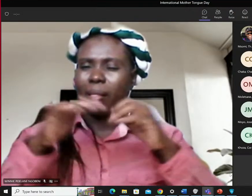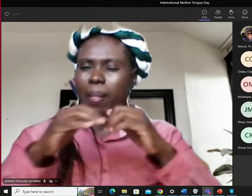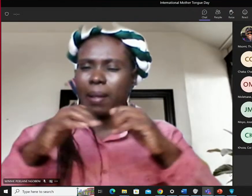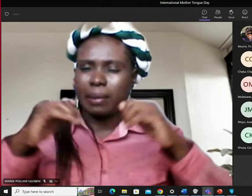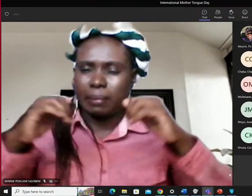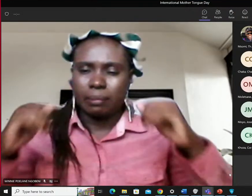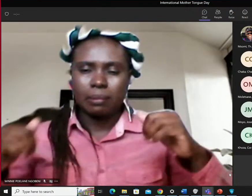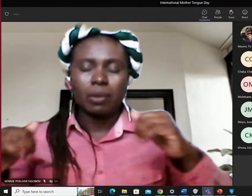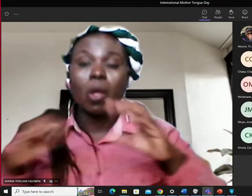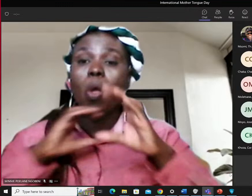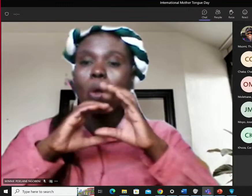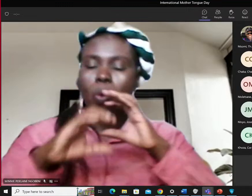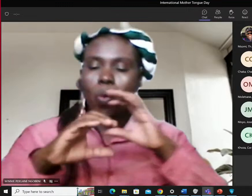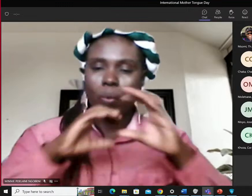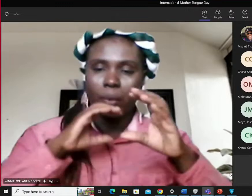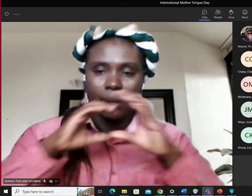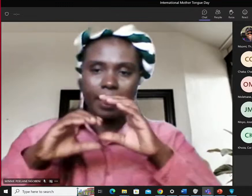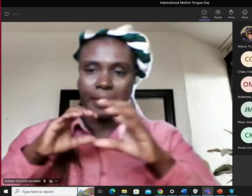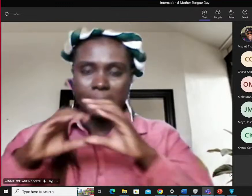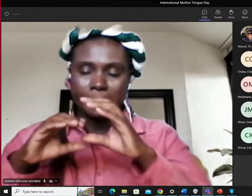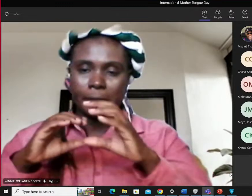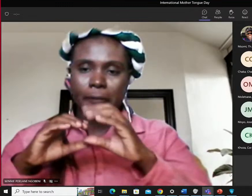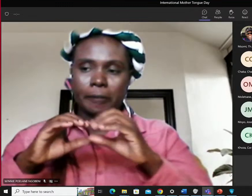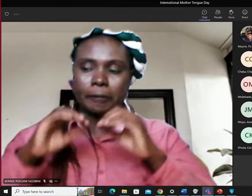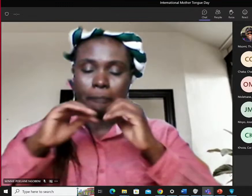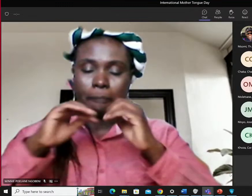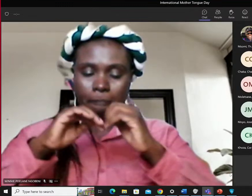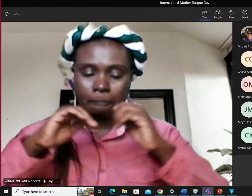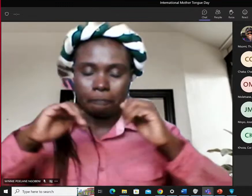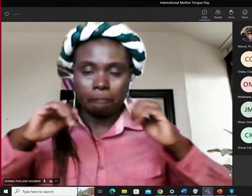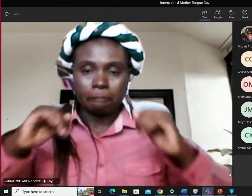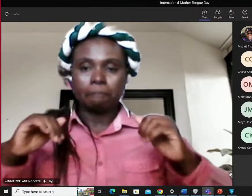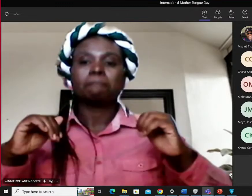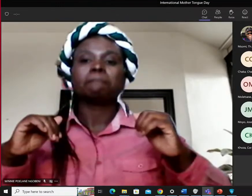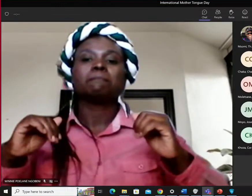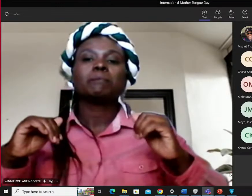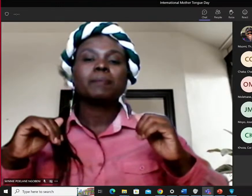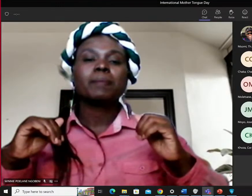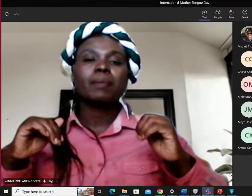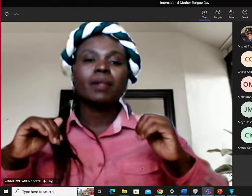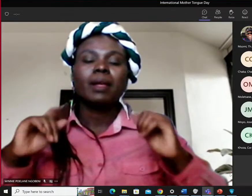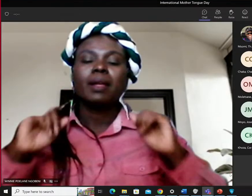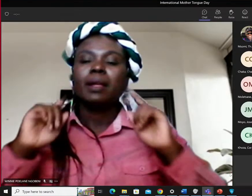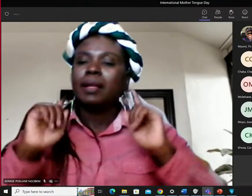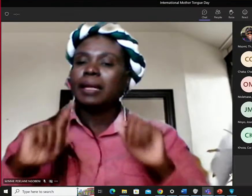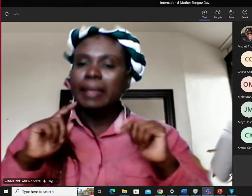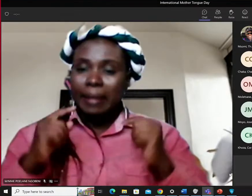communication barriers is here. They don't understand each other.